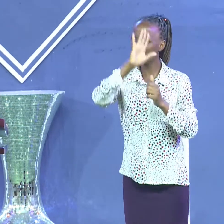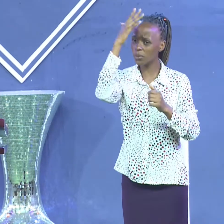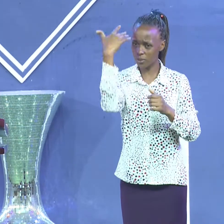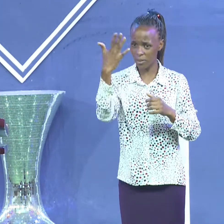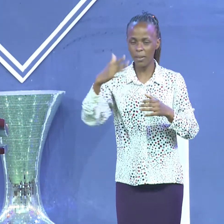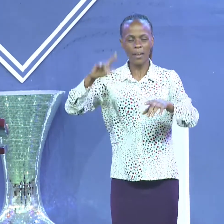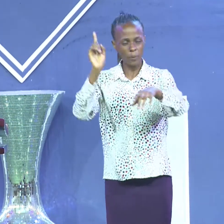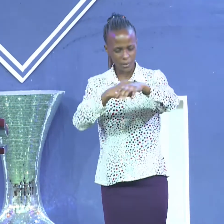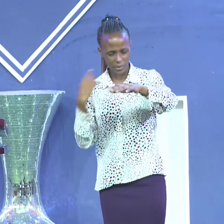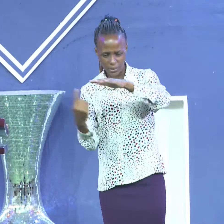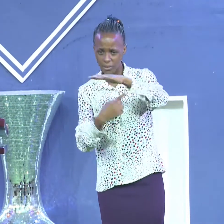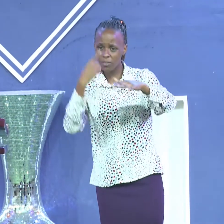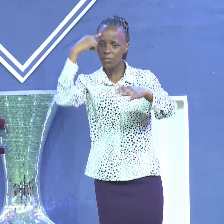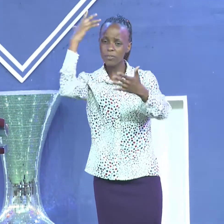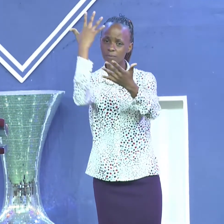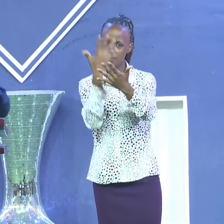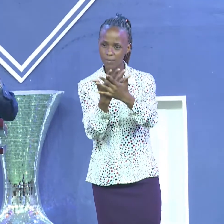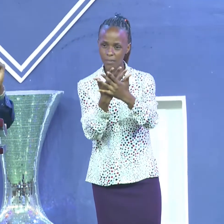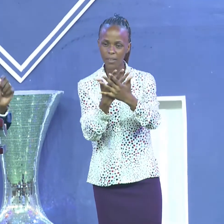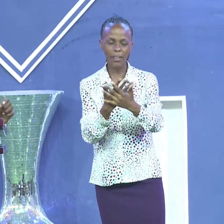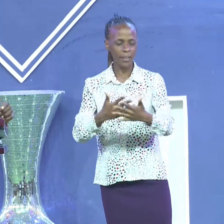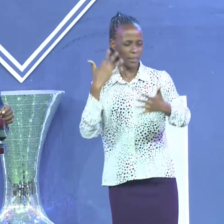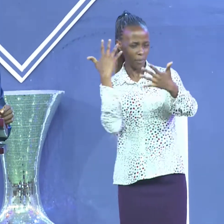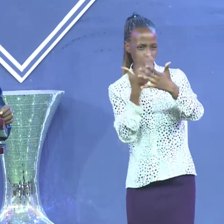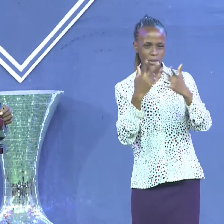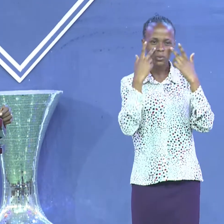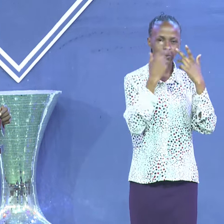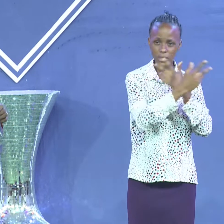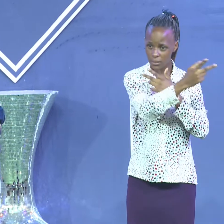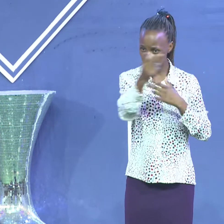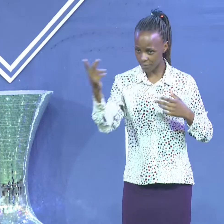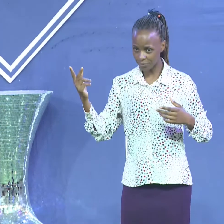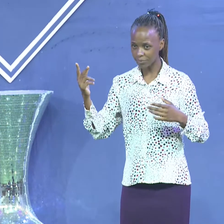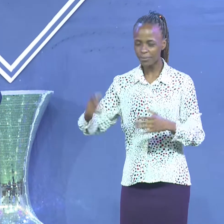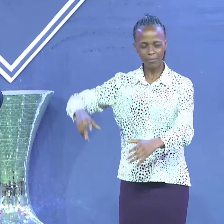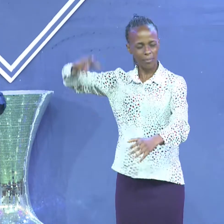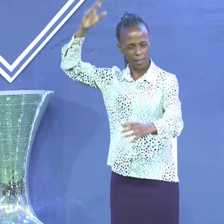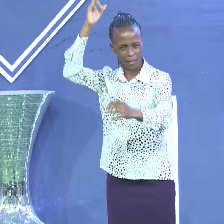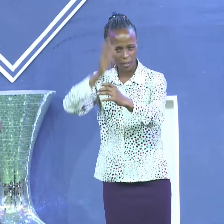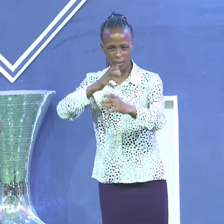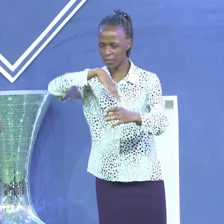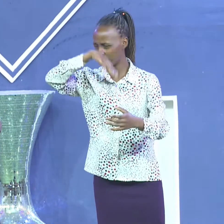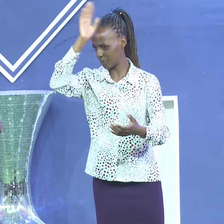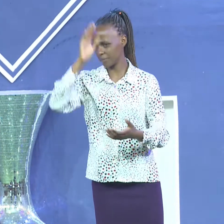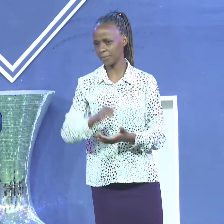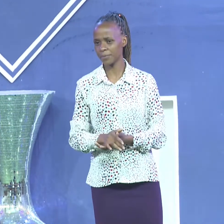your hand. The situation is that of a prison. The prisons that we see are